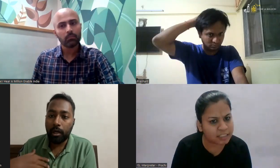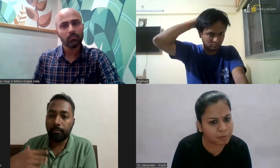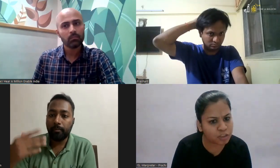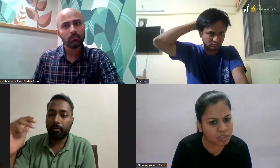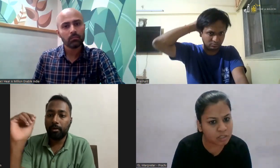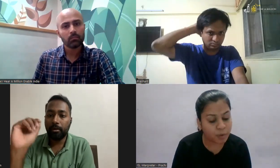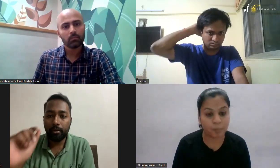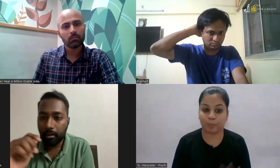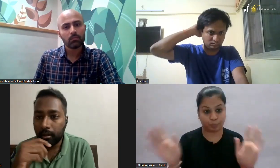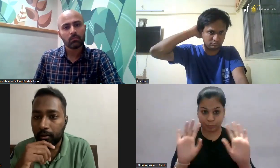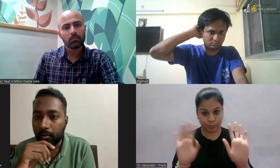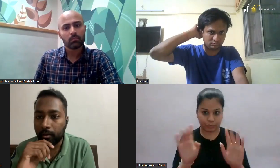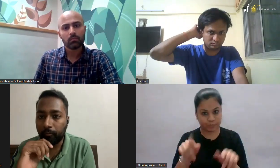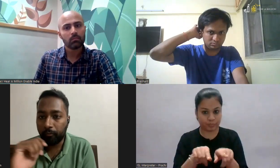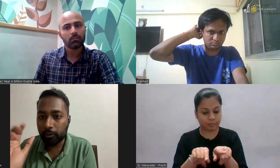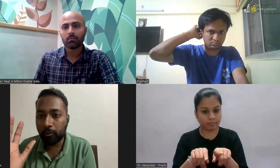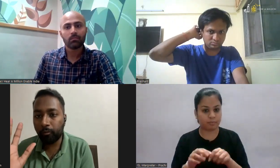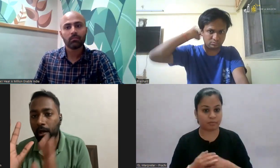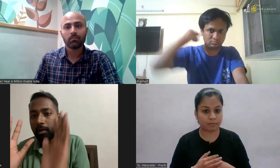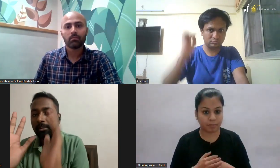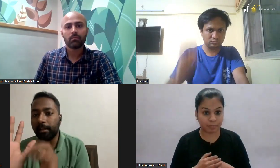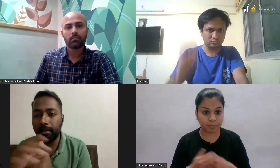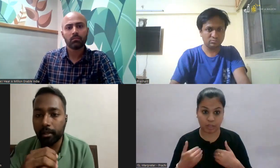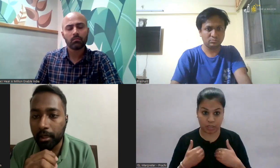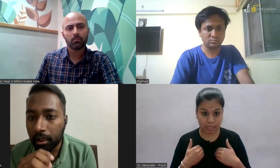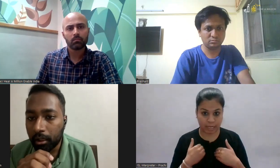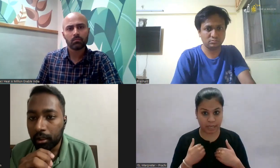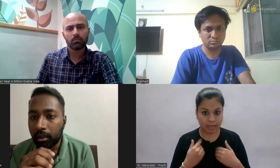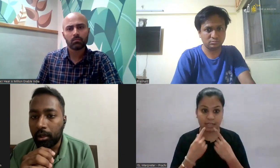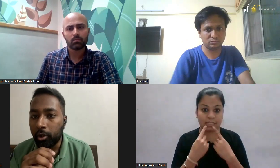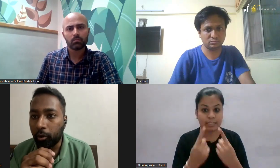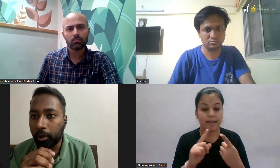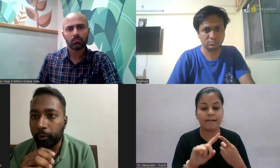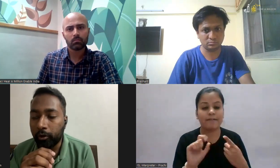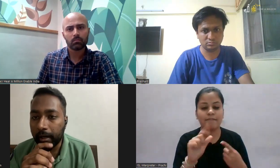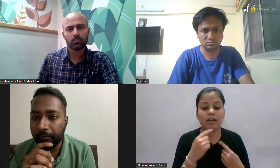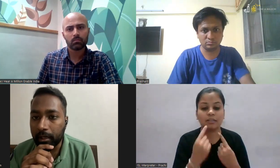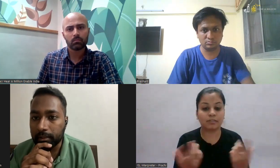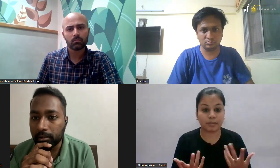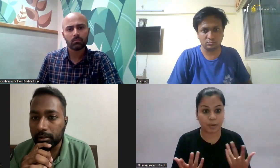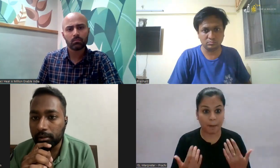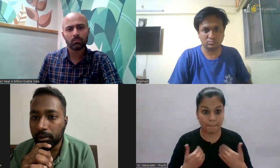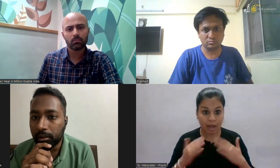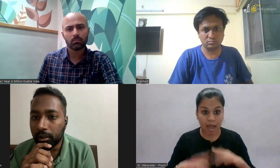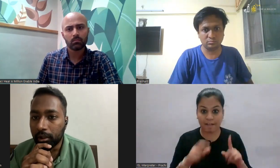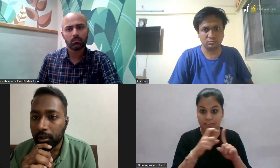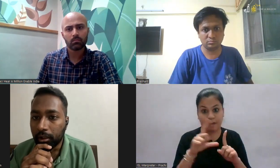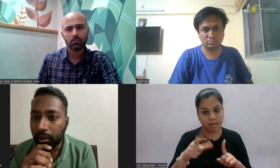can of get. all, I am saying that you have not driving